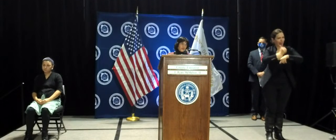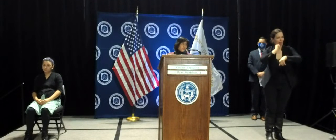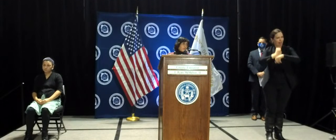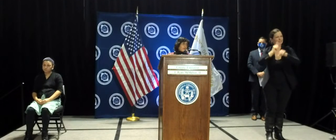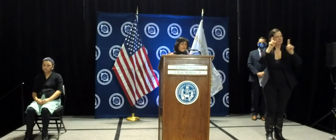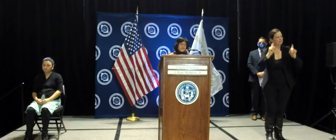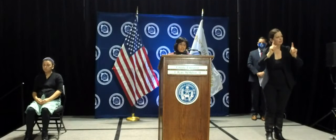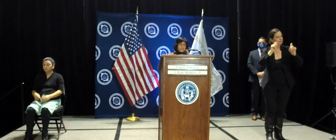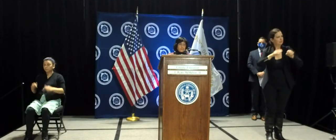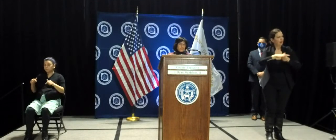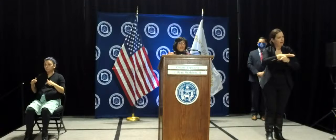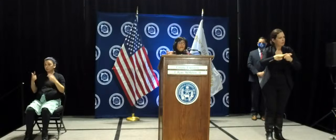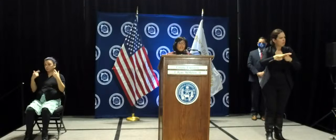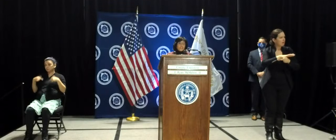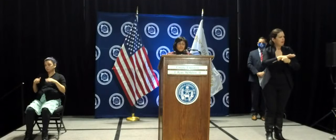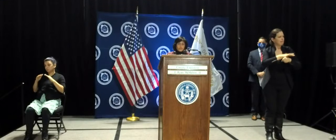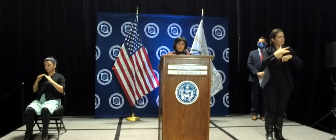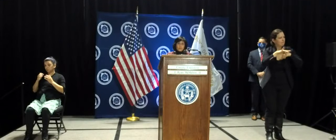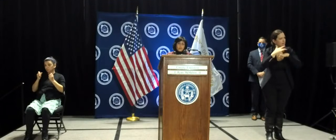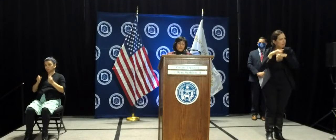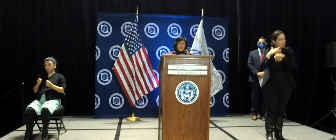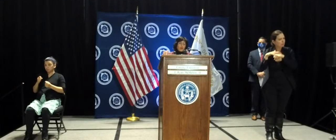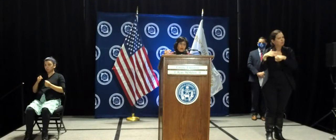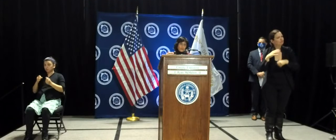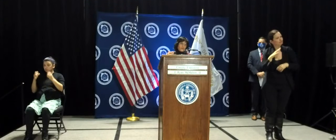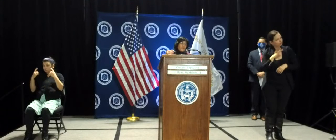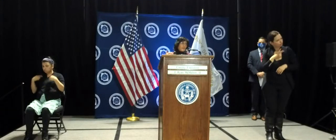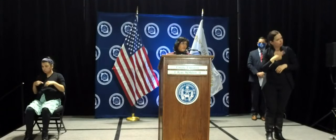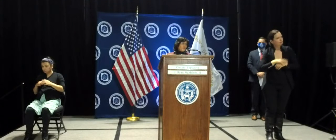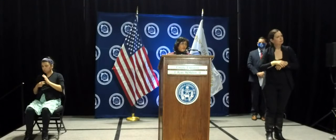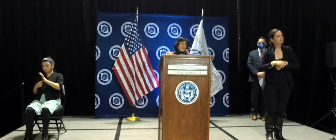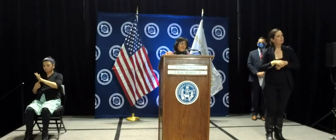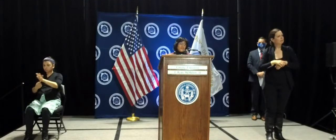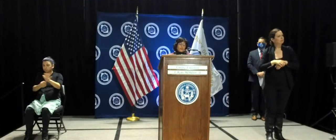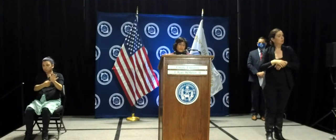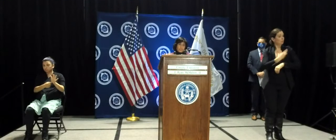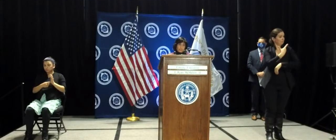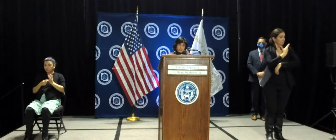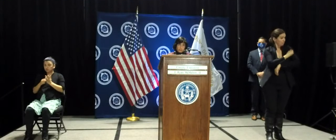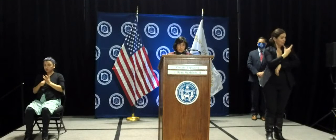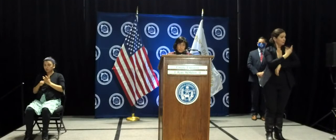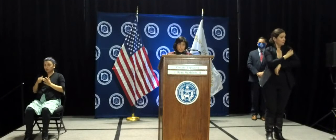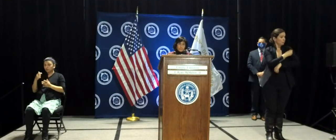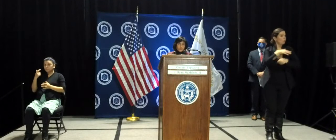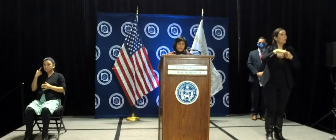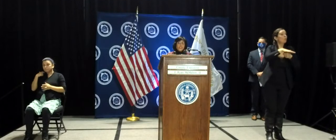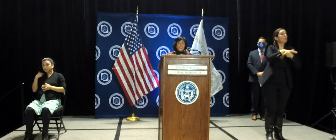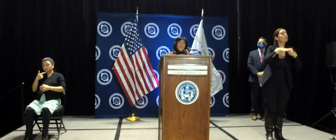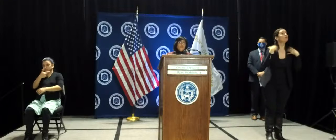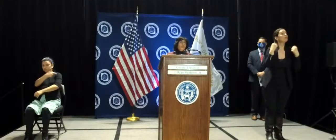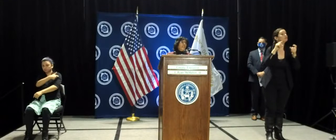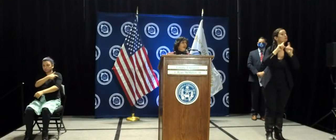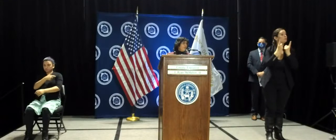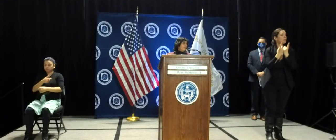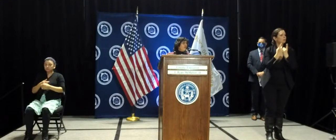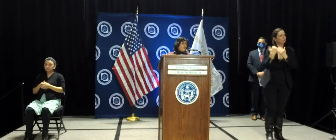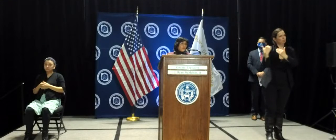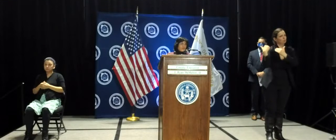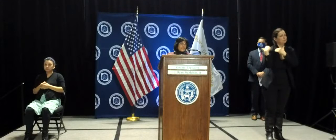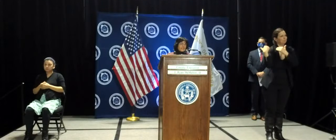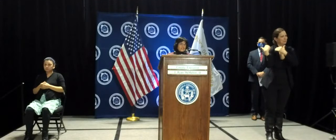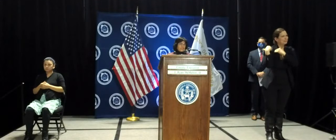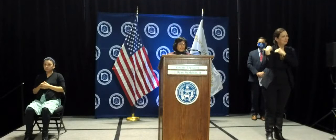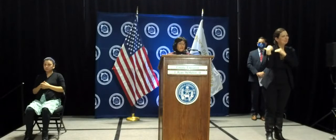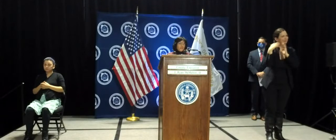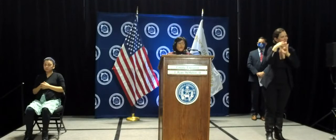be responsible for registration, making sure that people are going to be enrolled in the New York State system. Those details will be coming